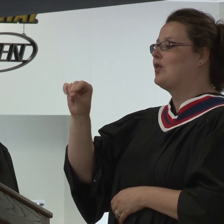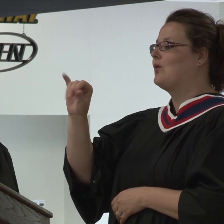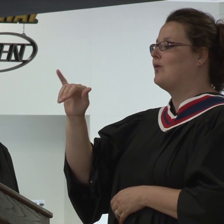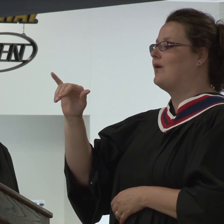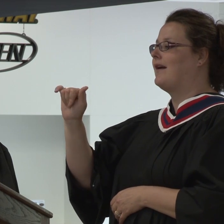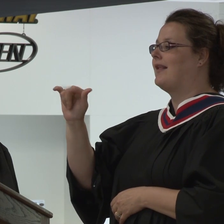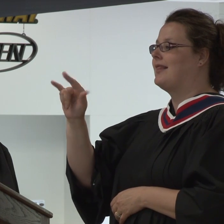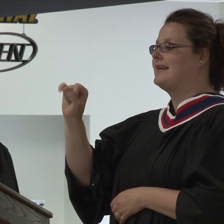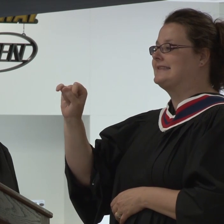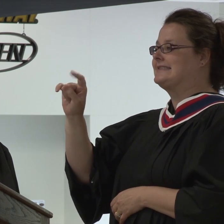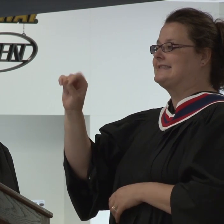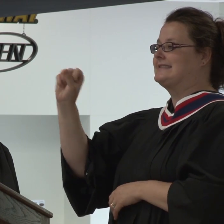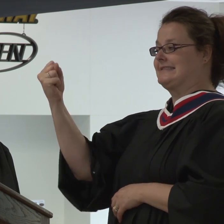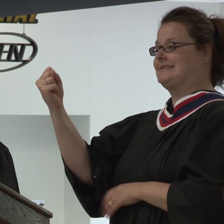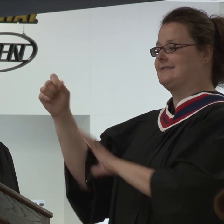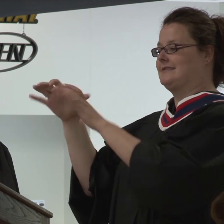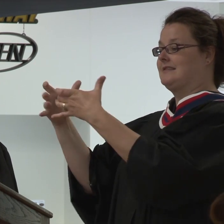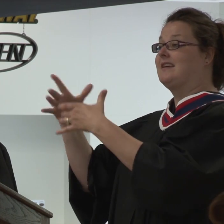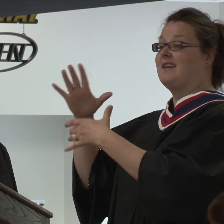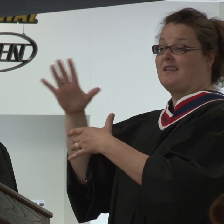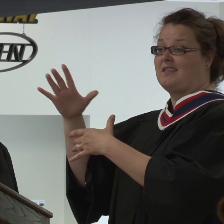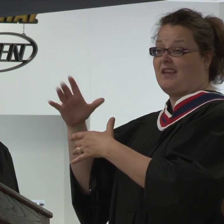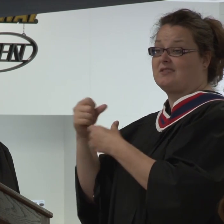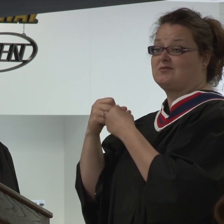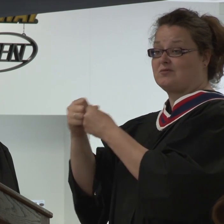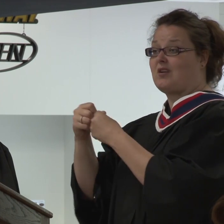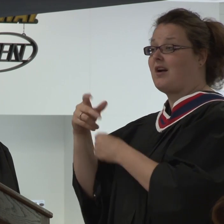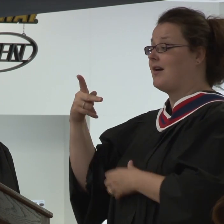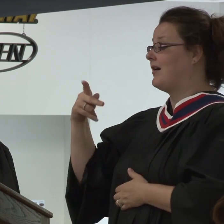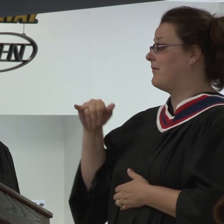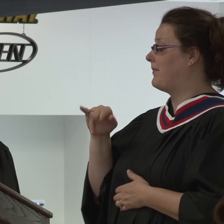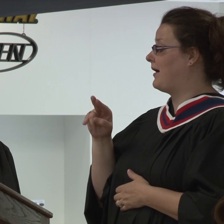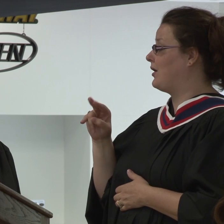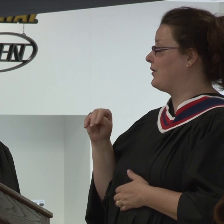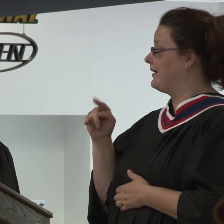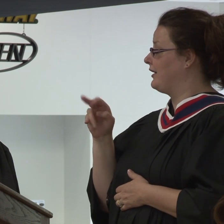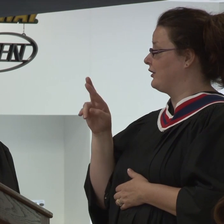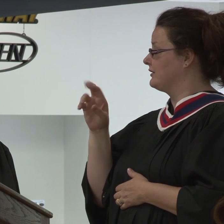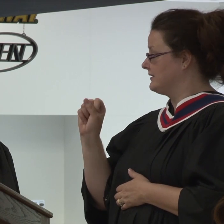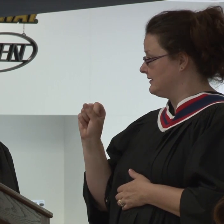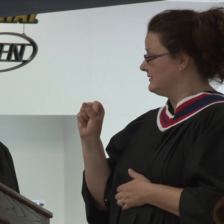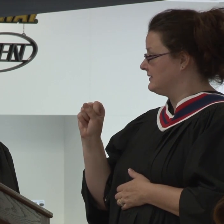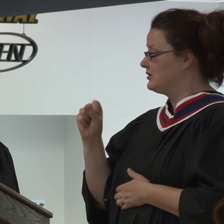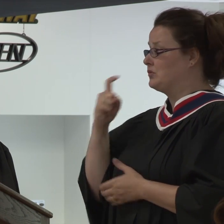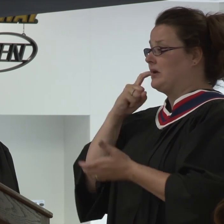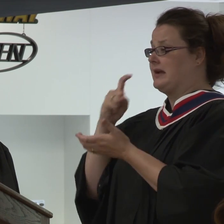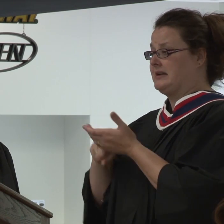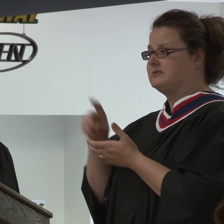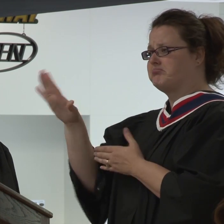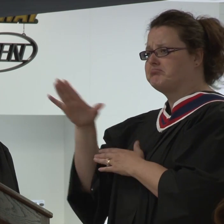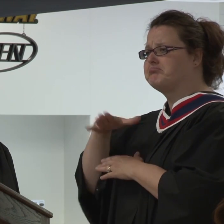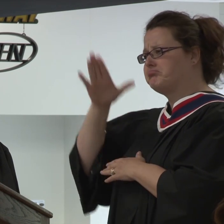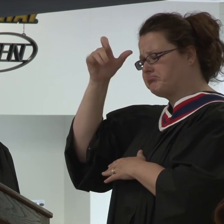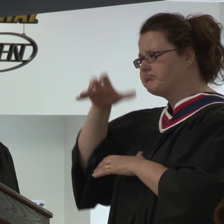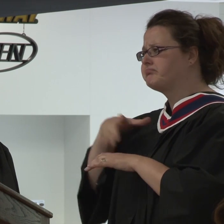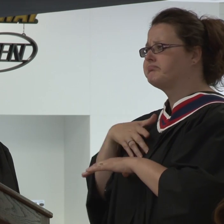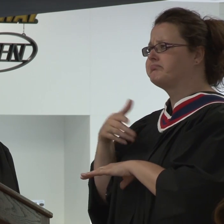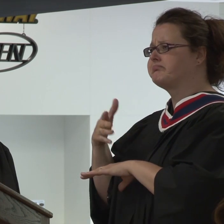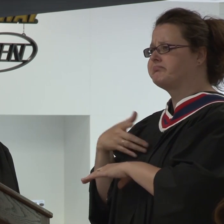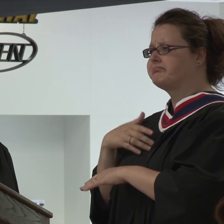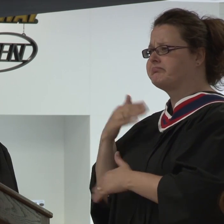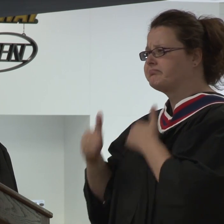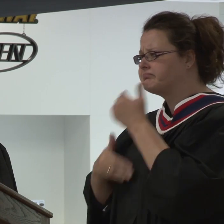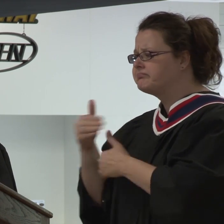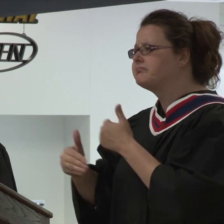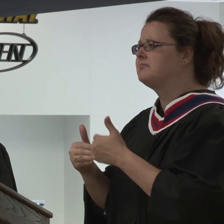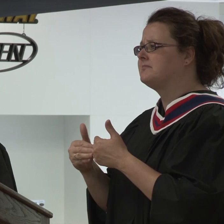strong pioneering presence, their community resolve, recognized for their determination, and recognized